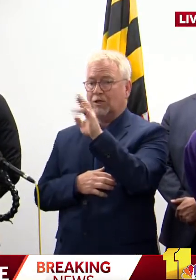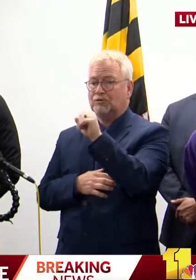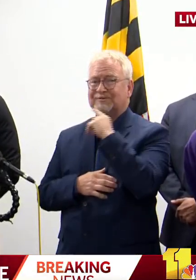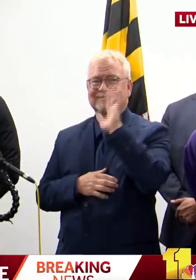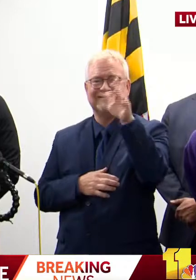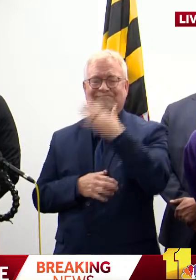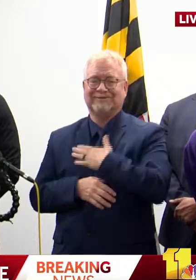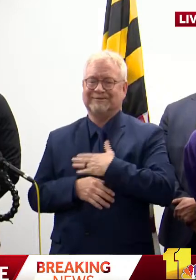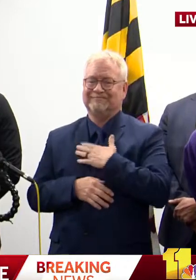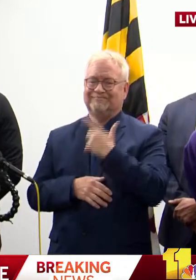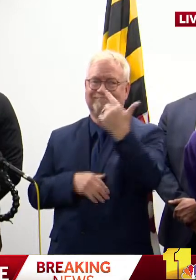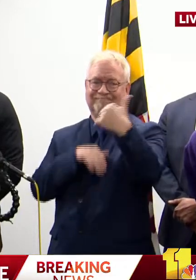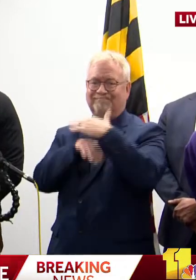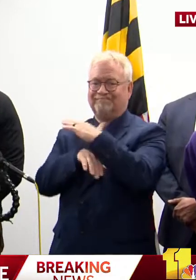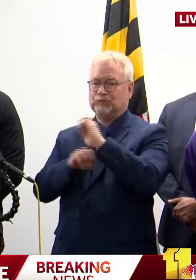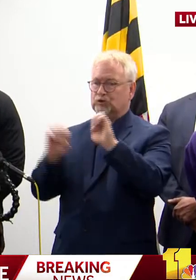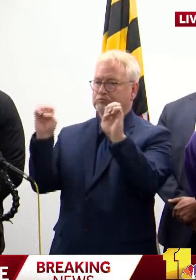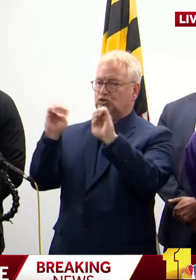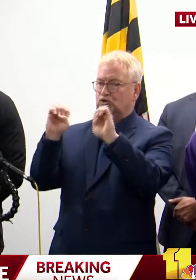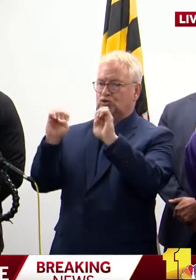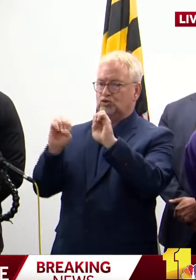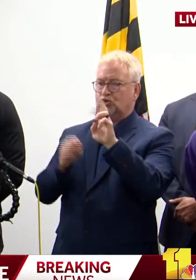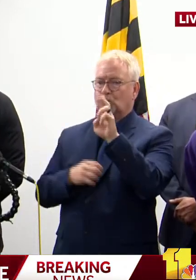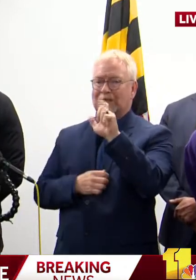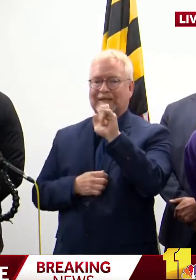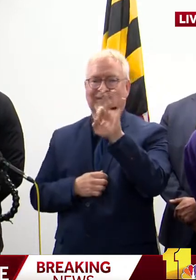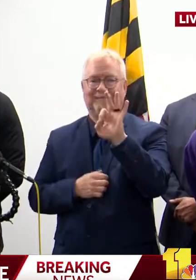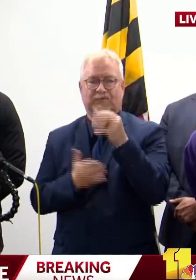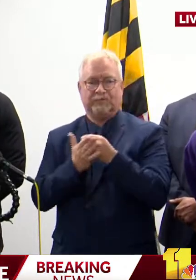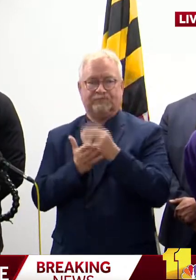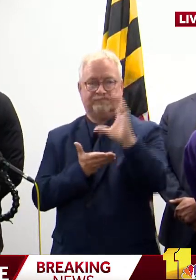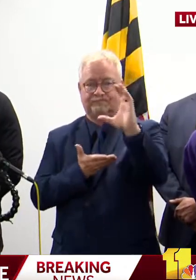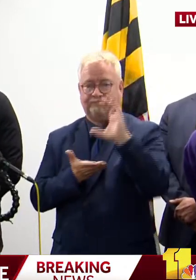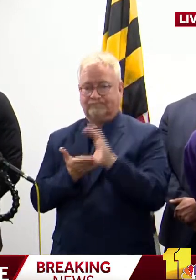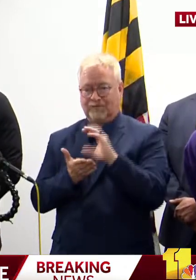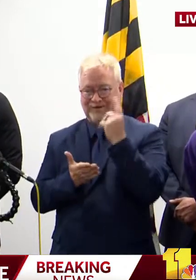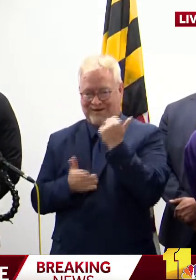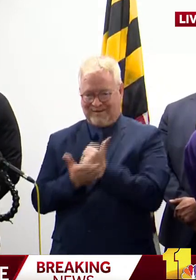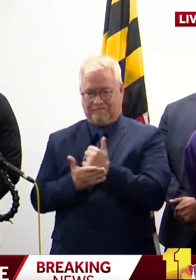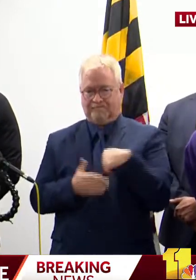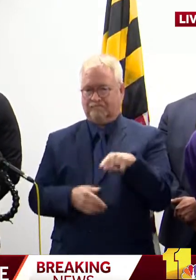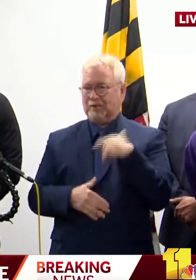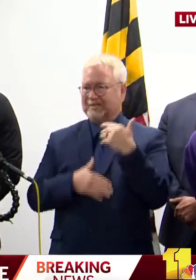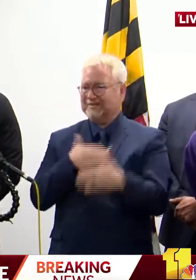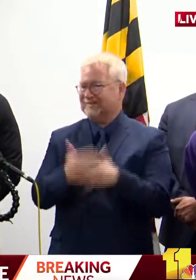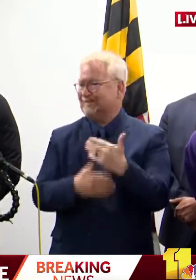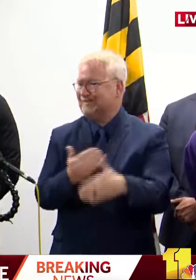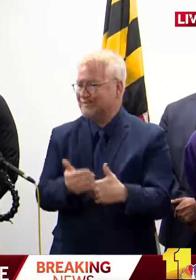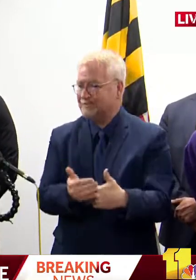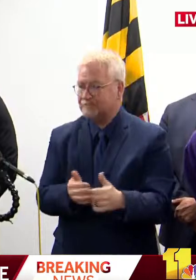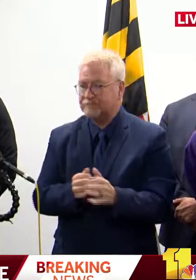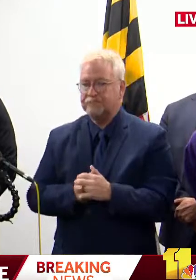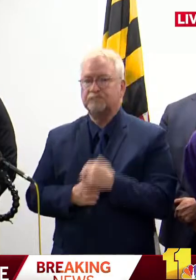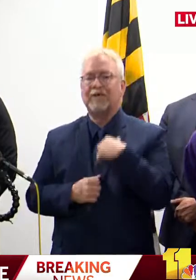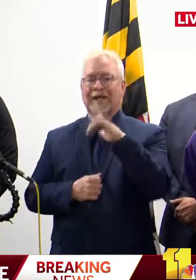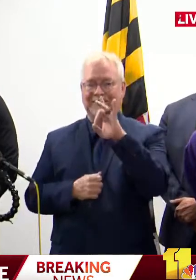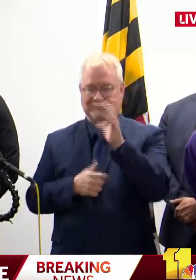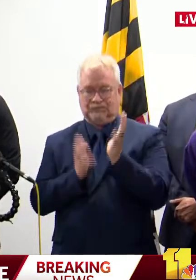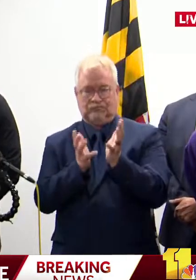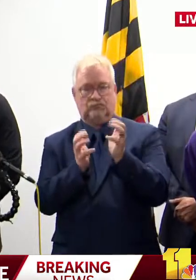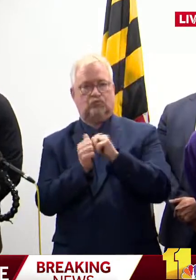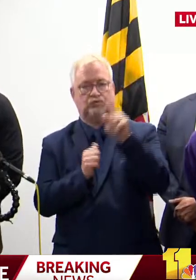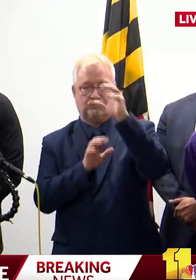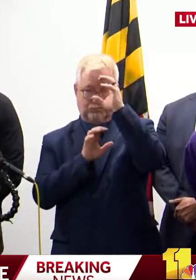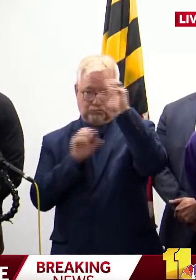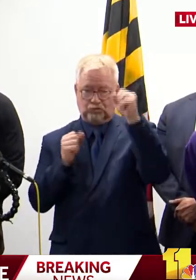funds to assist in our work going forward. And I had the opportunity to speak to the president again today